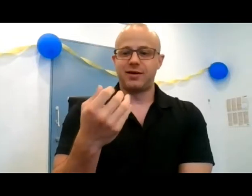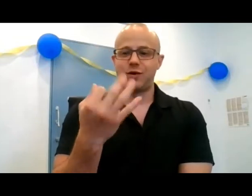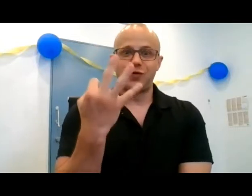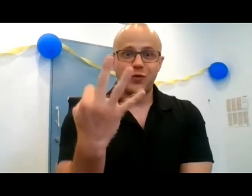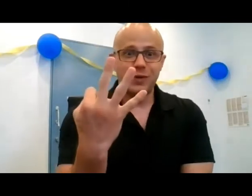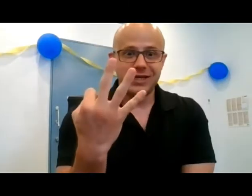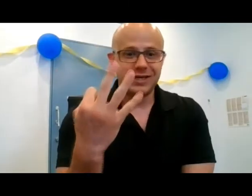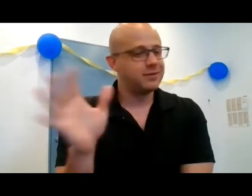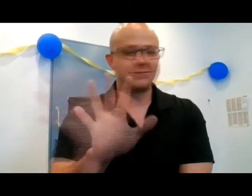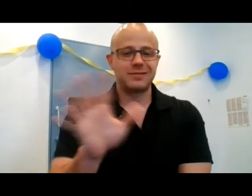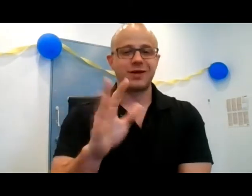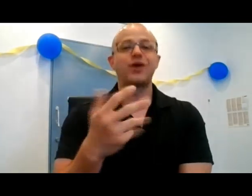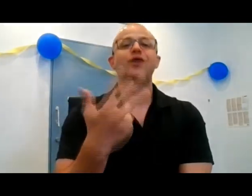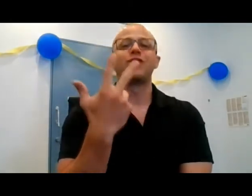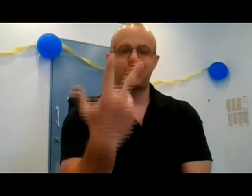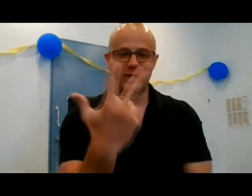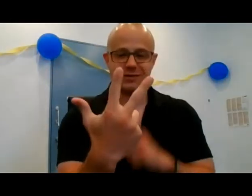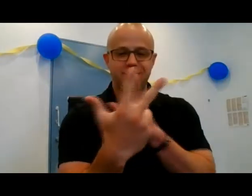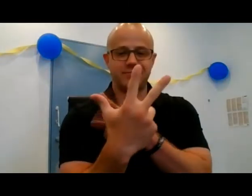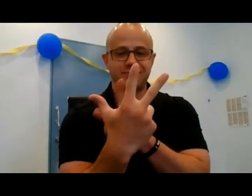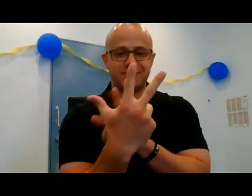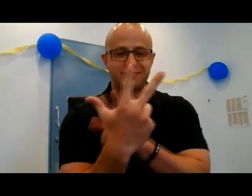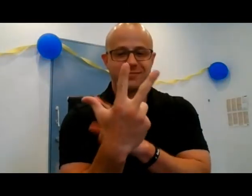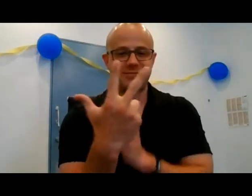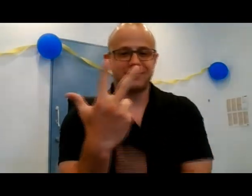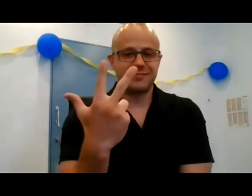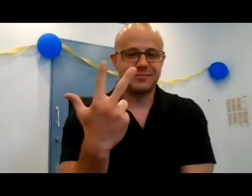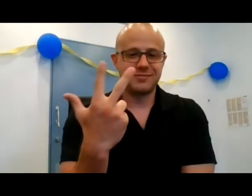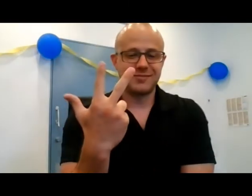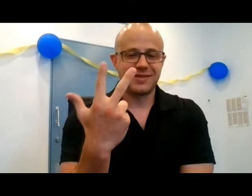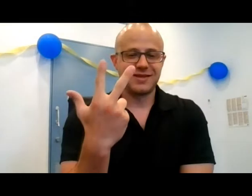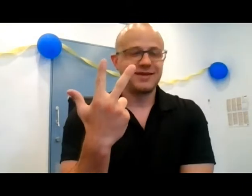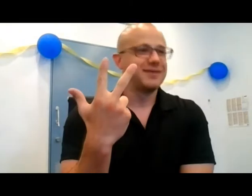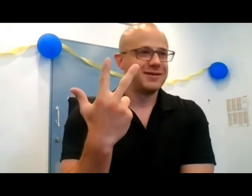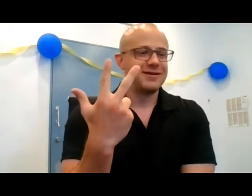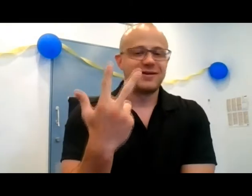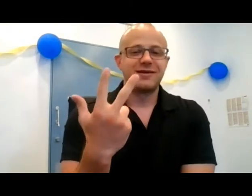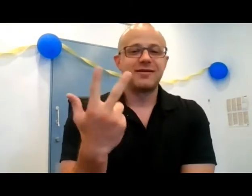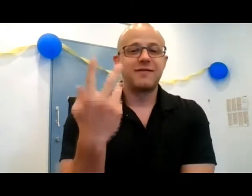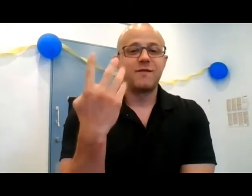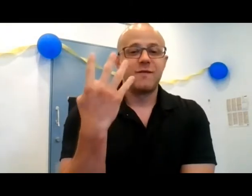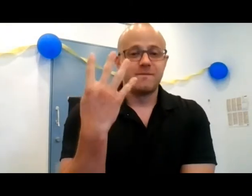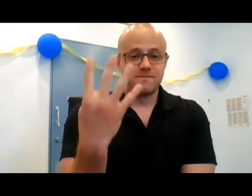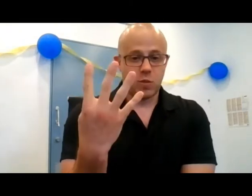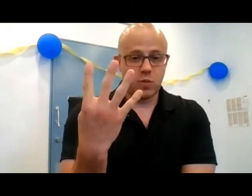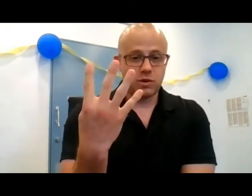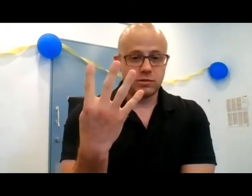Not 3 with 3 middle fingers, 3 with the thumb.